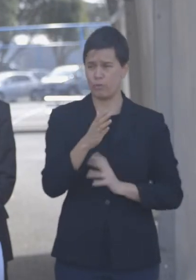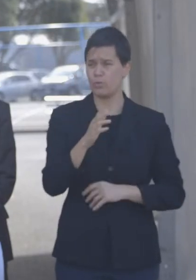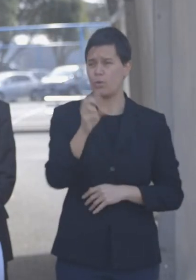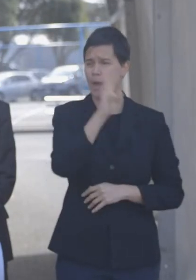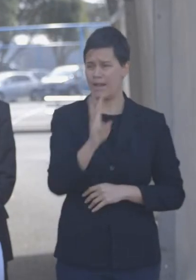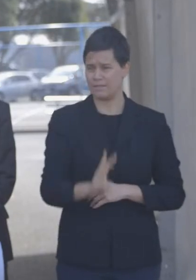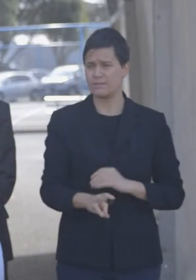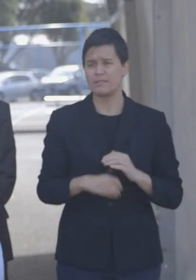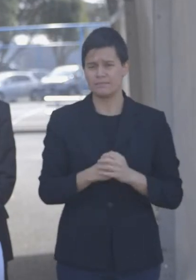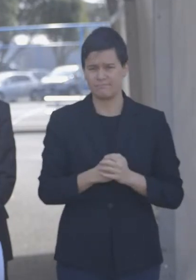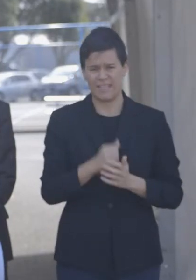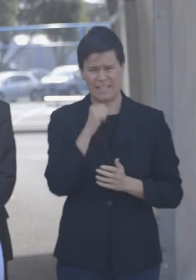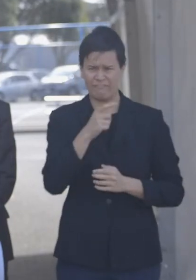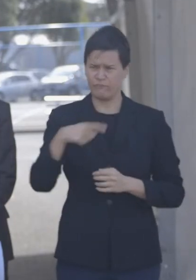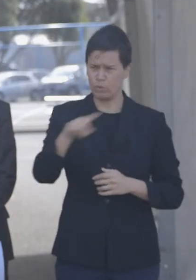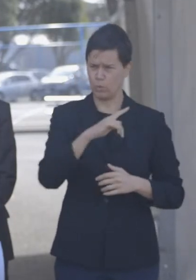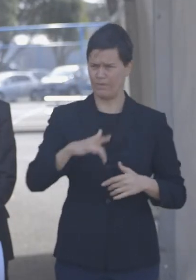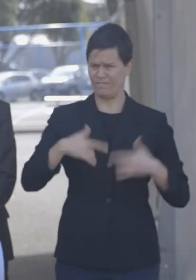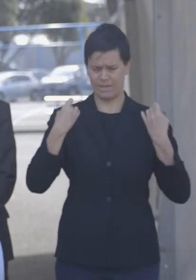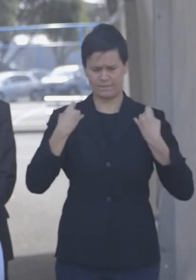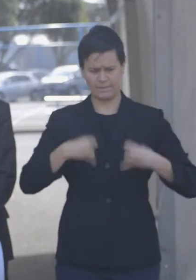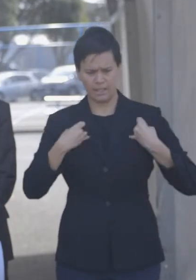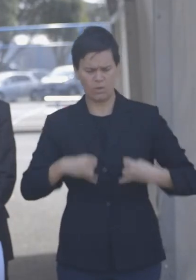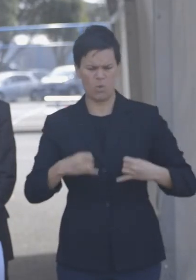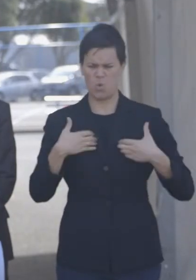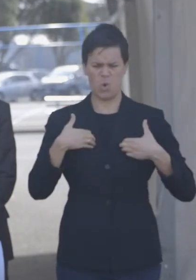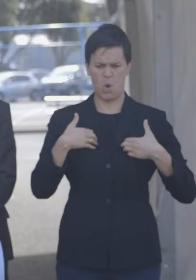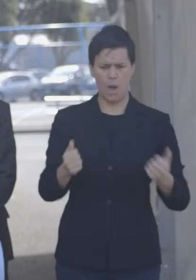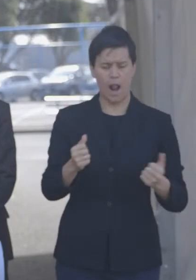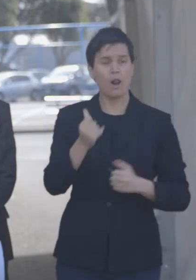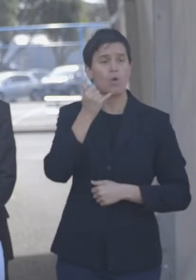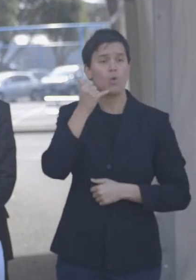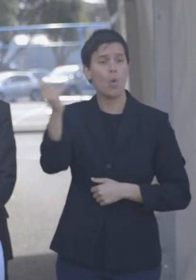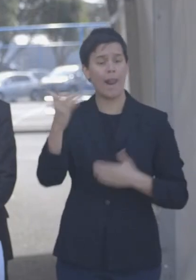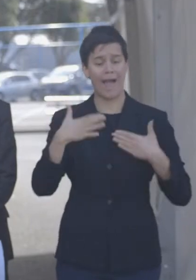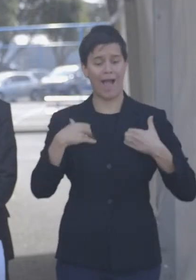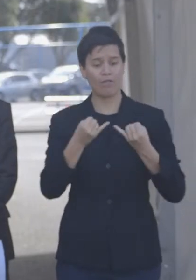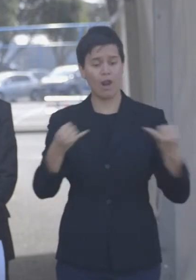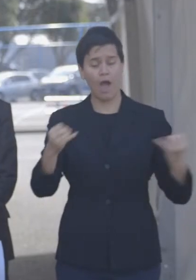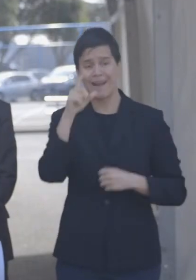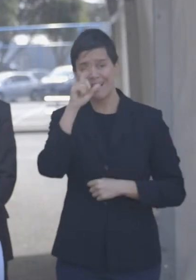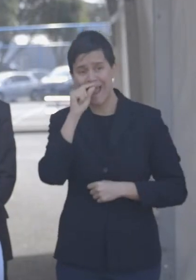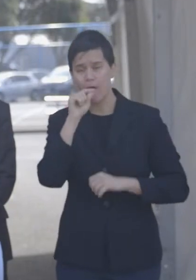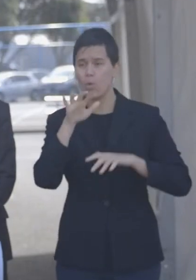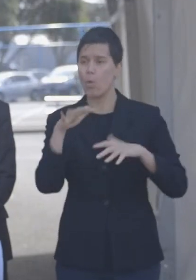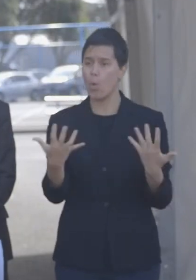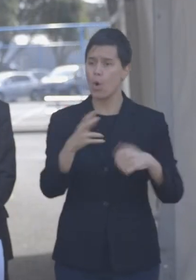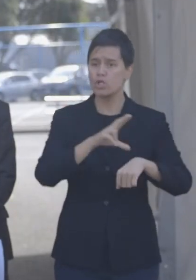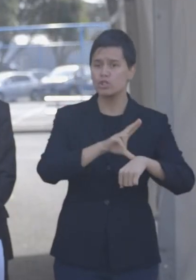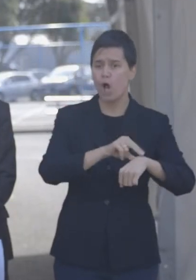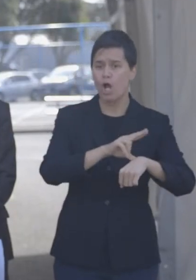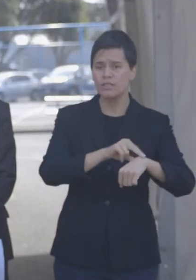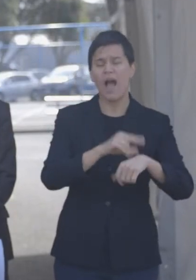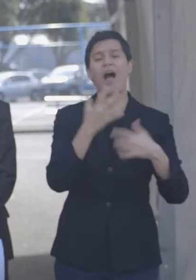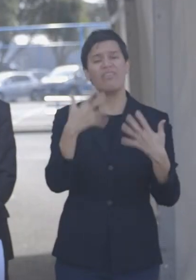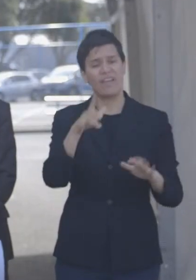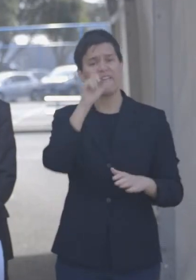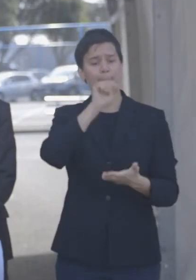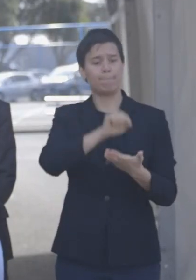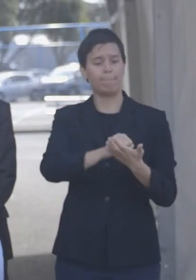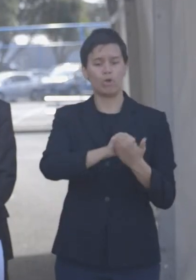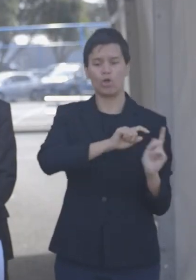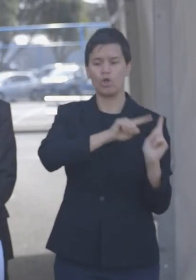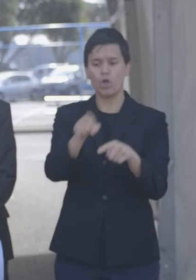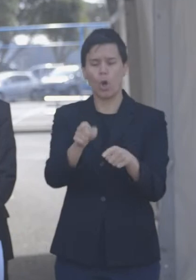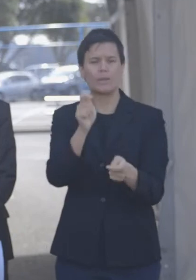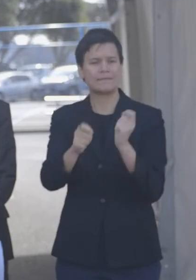GP or to call Healthline. Many of our practices, even if you're not enrolled, will be able to provide you with that test, and that's a really